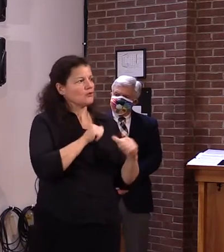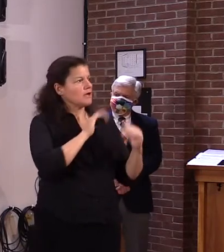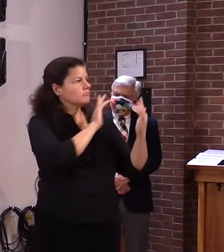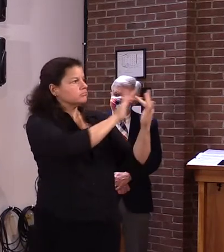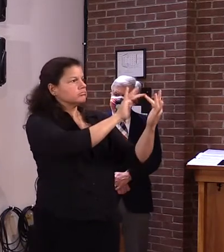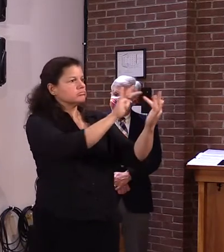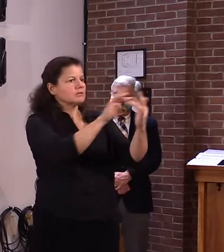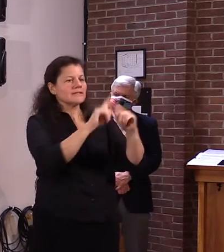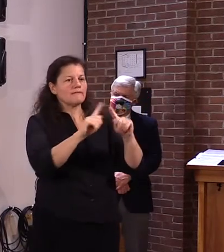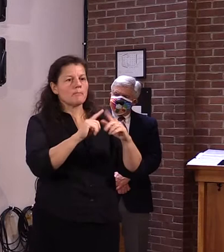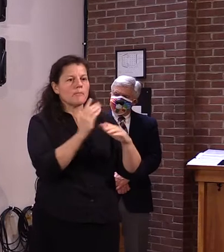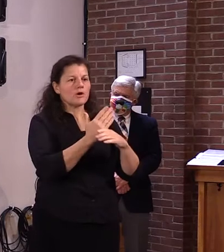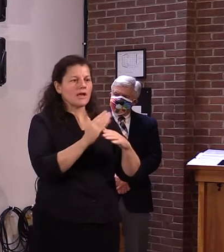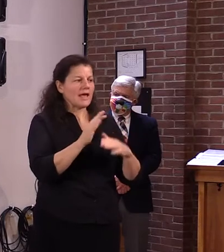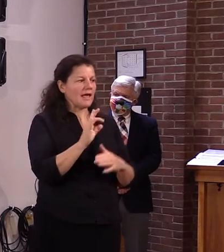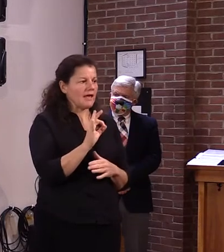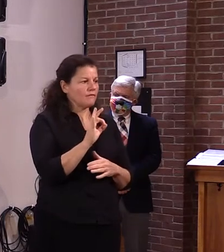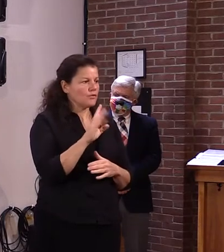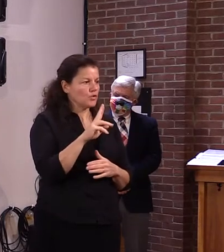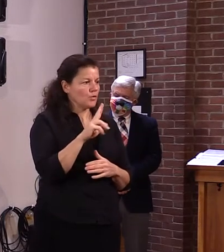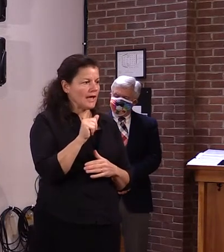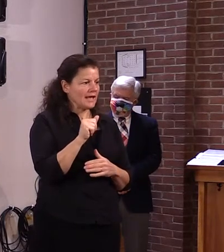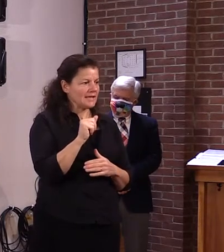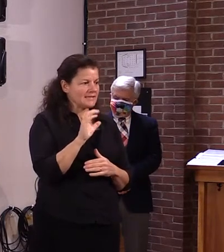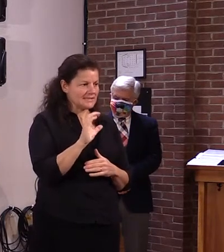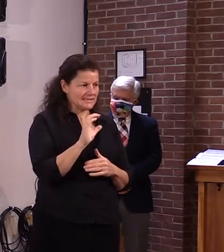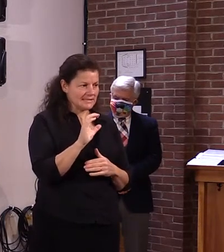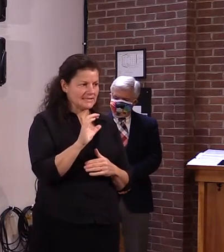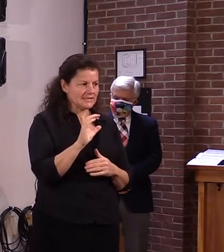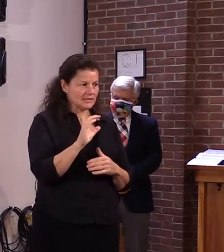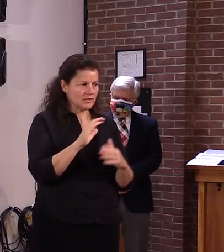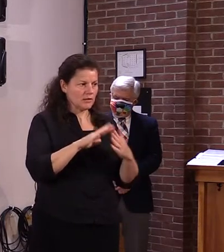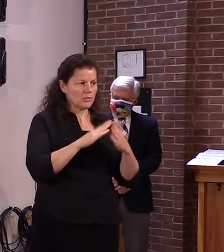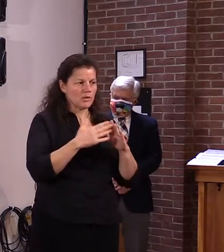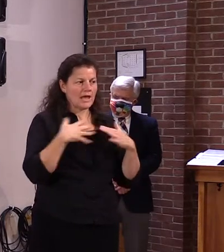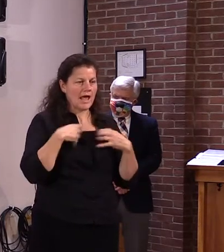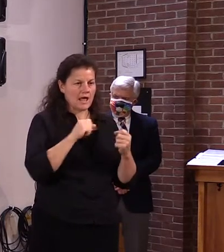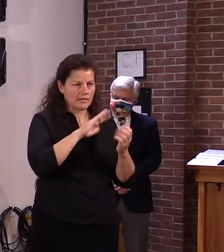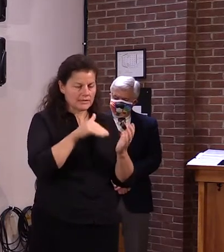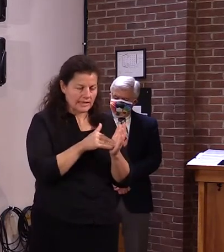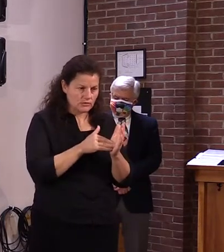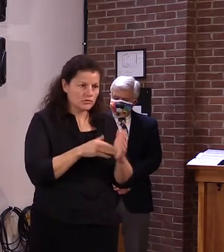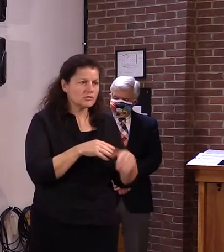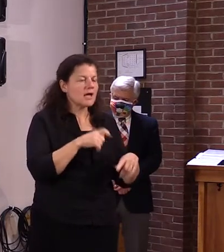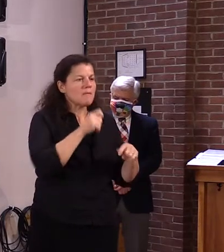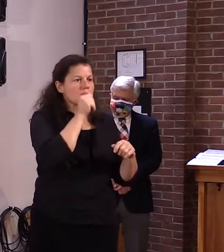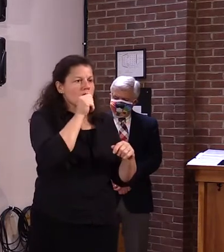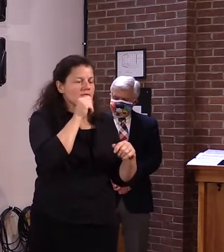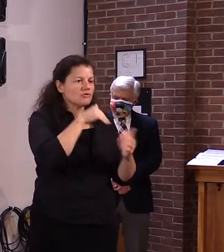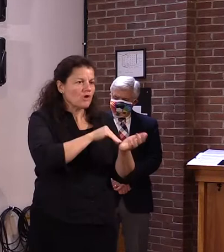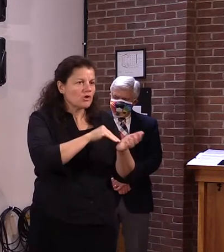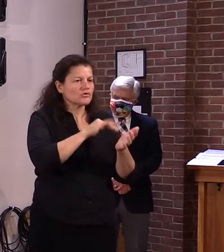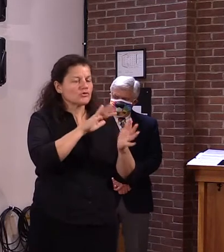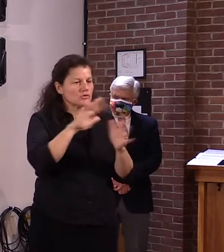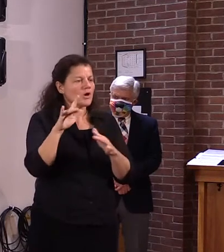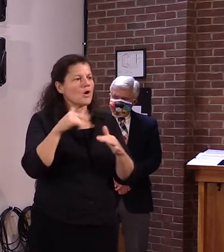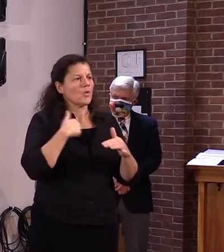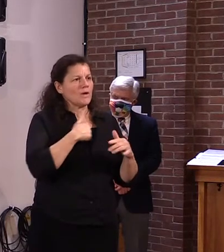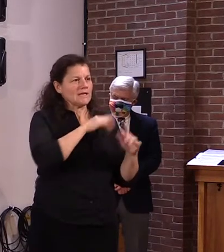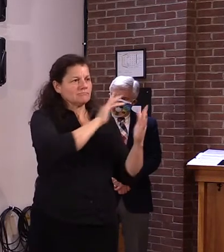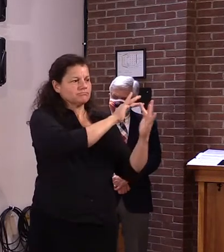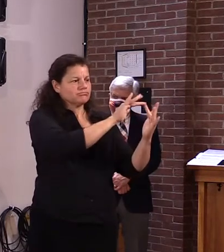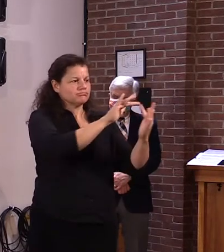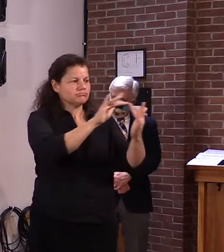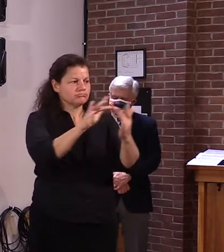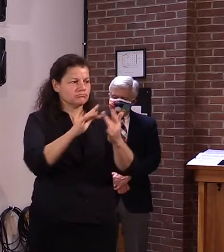of the FQHCs, as well as the private pharmacies and so forth, to build out our capacity. So that's exactly why